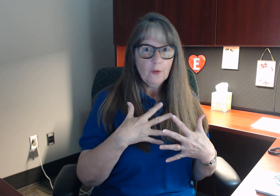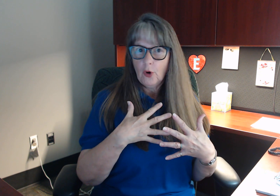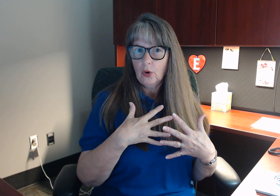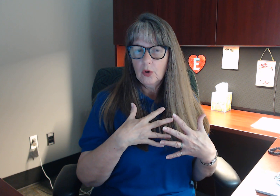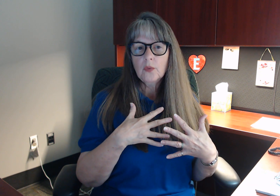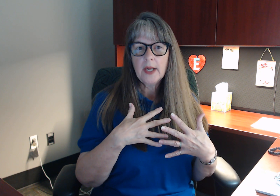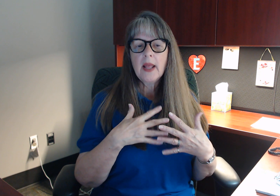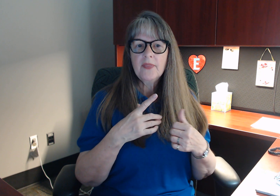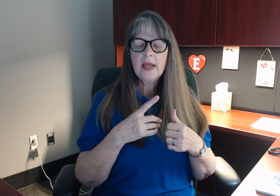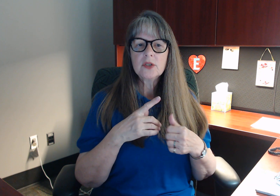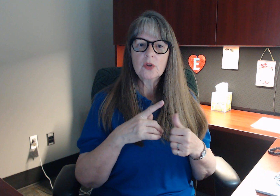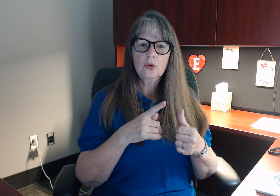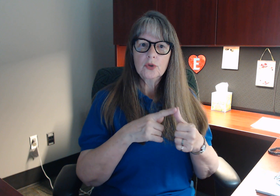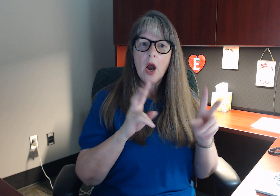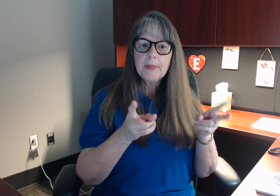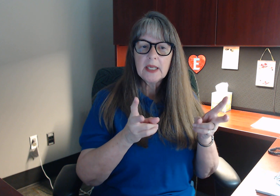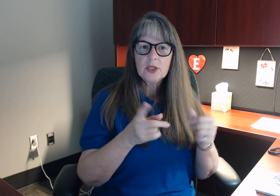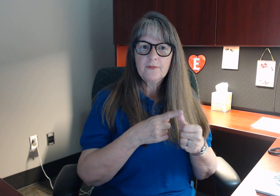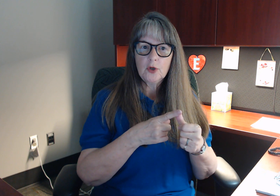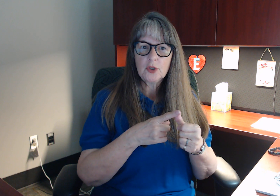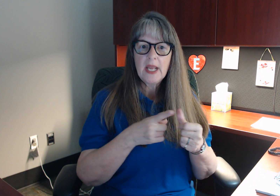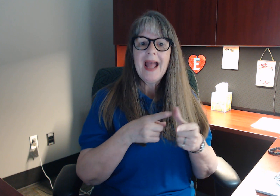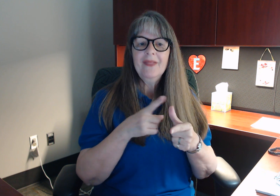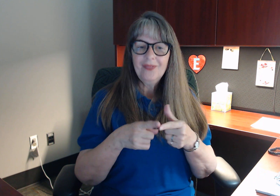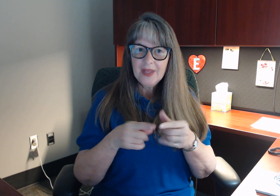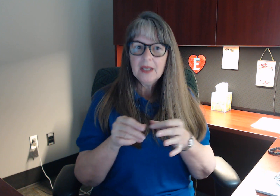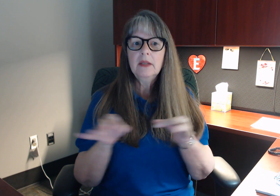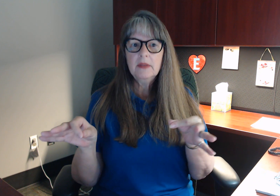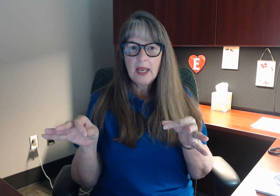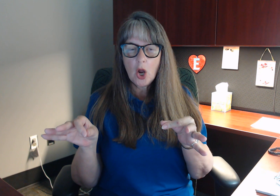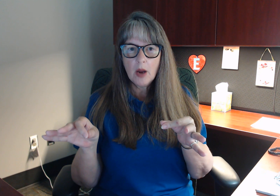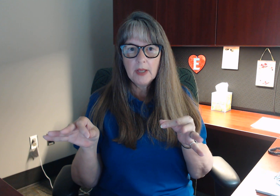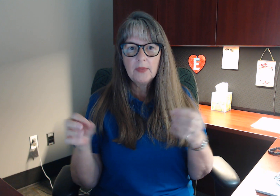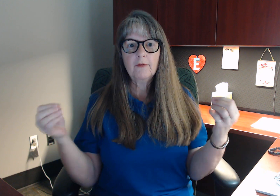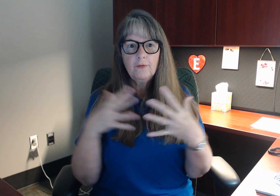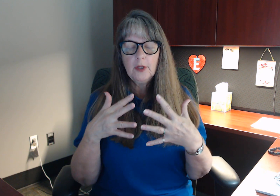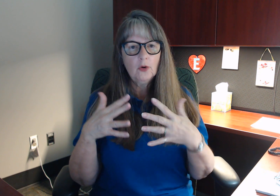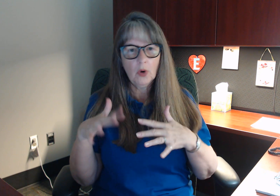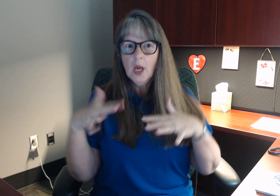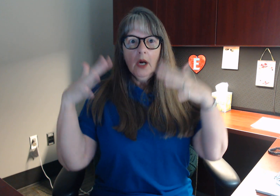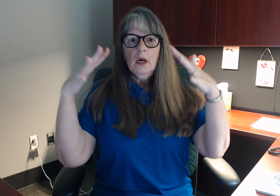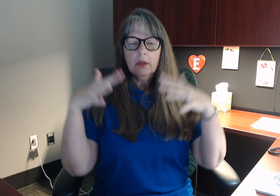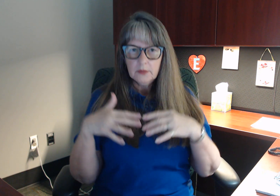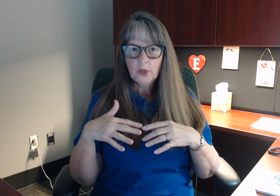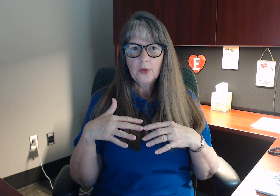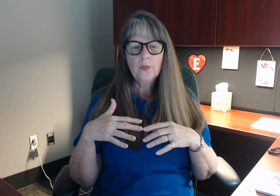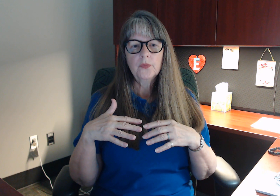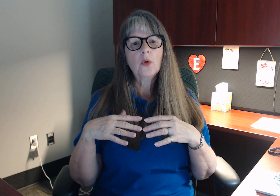Fearful, right? That's so your topic is first, and then that comment, that fear, or those